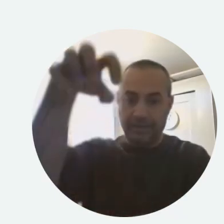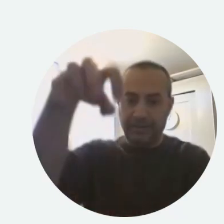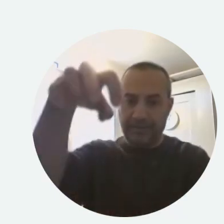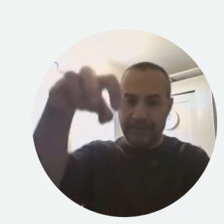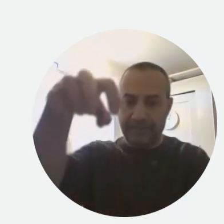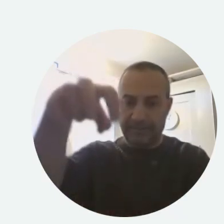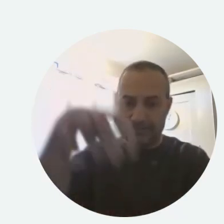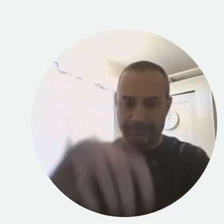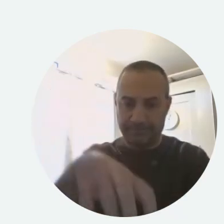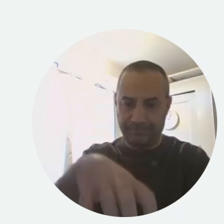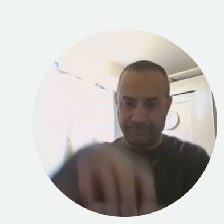cake.